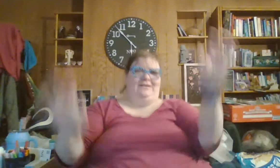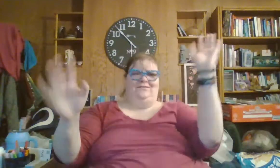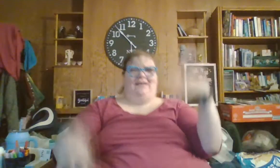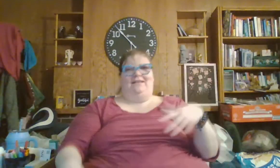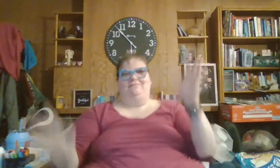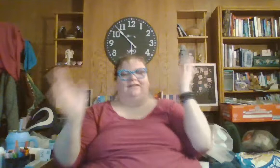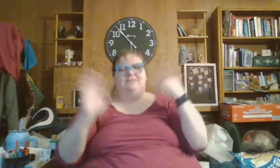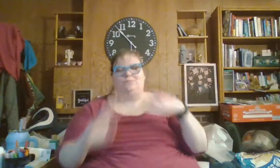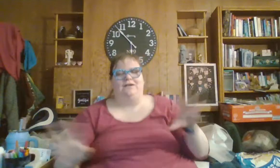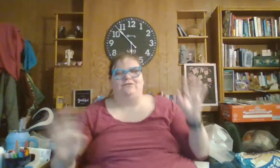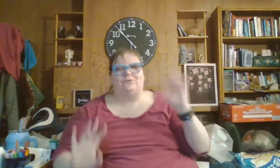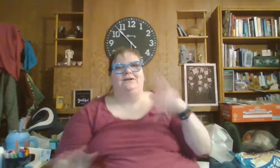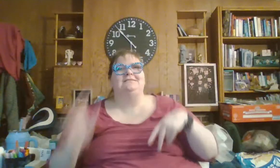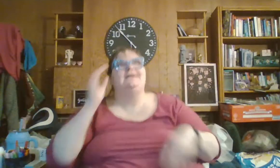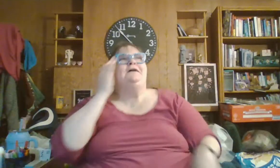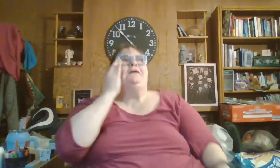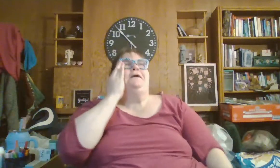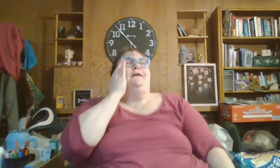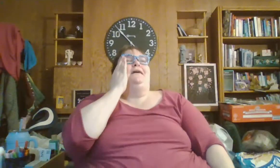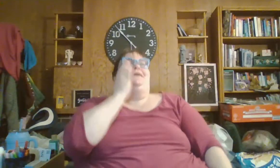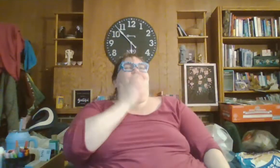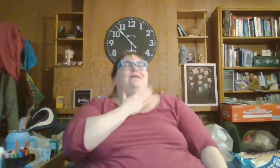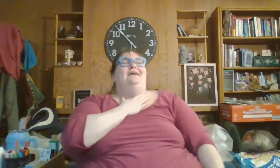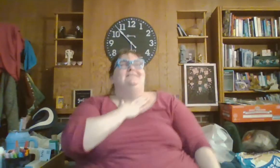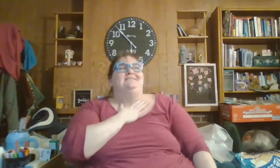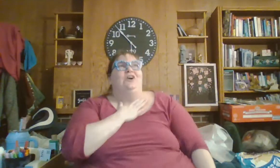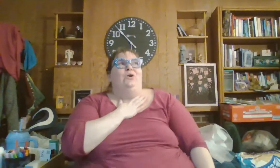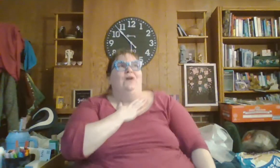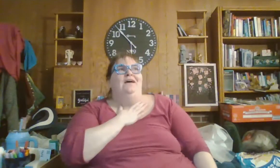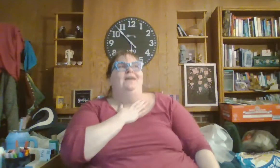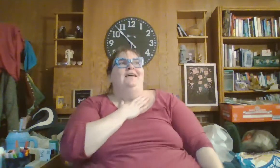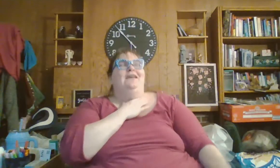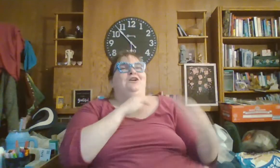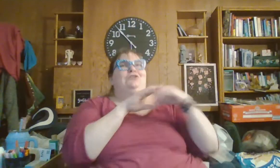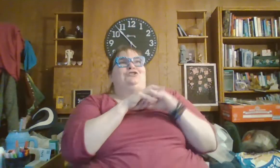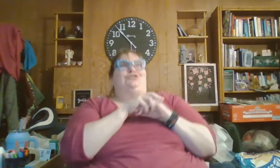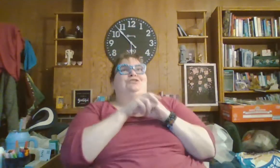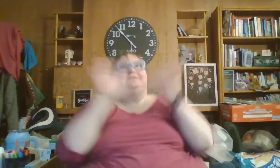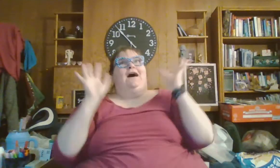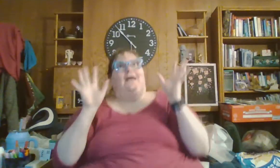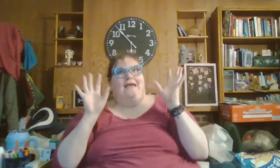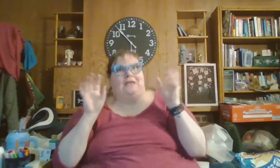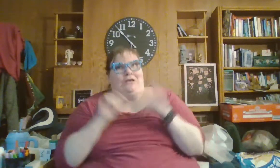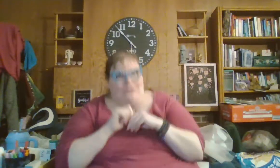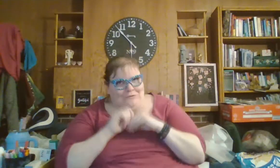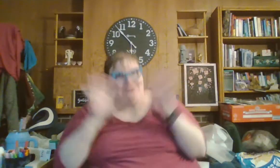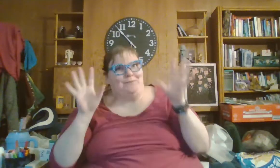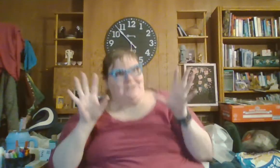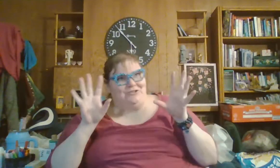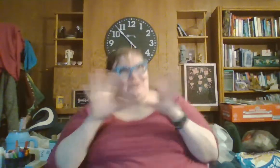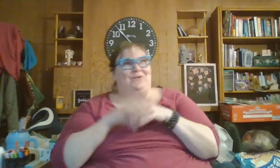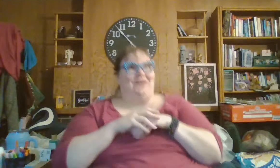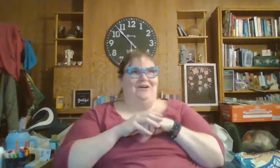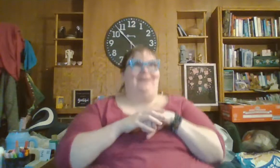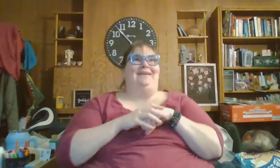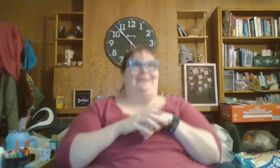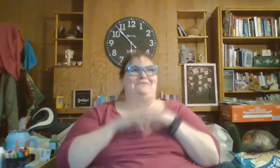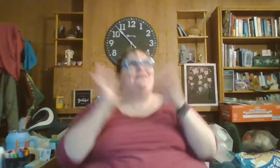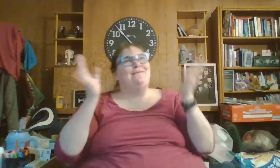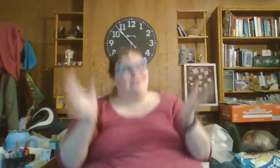fine. That's whatever works. And so she's got a huge special going on in